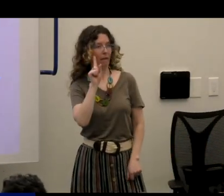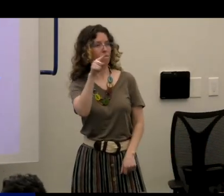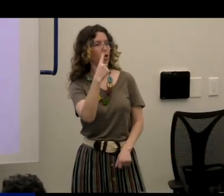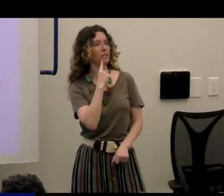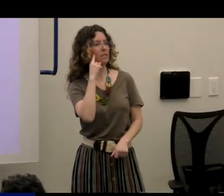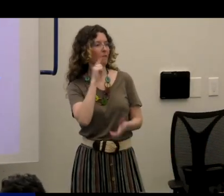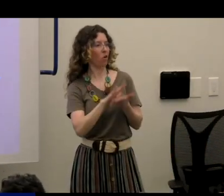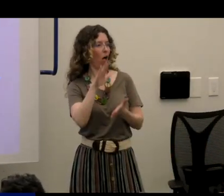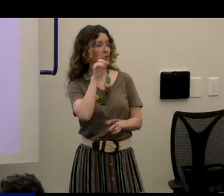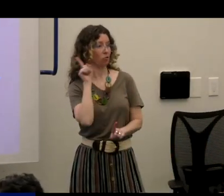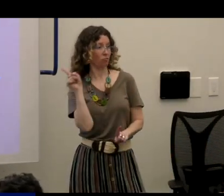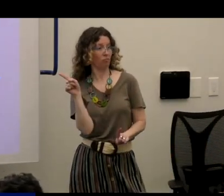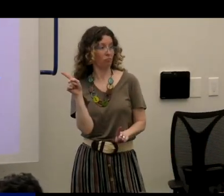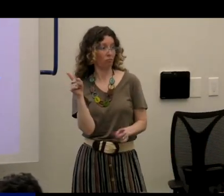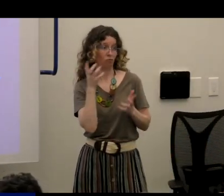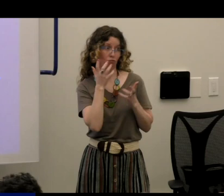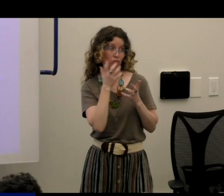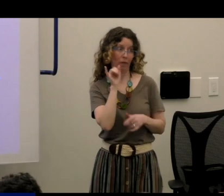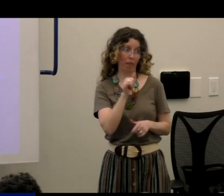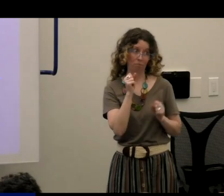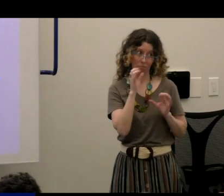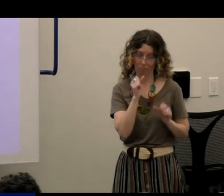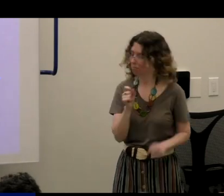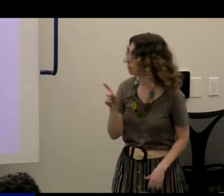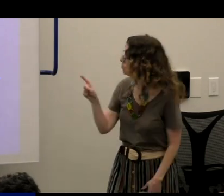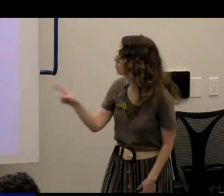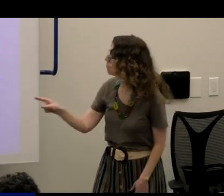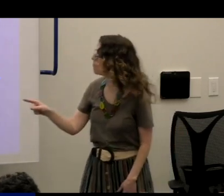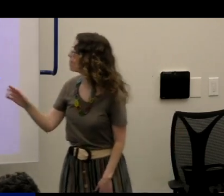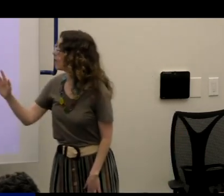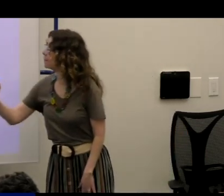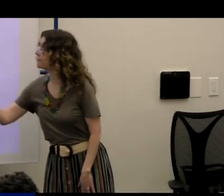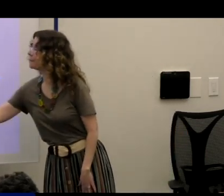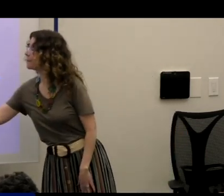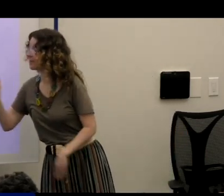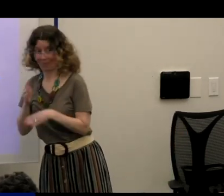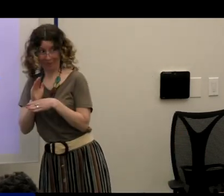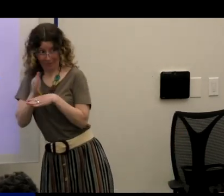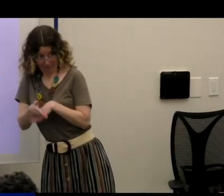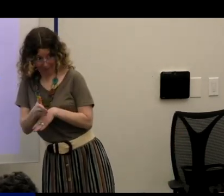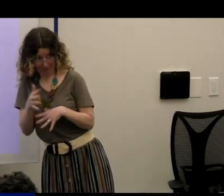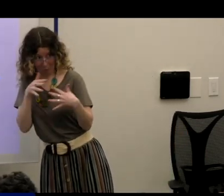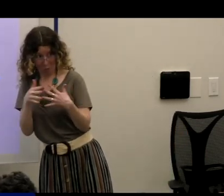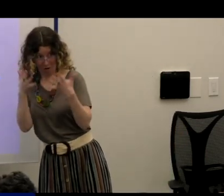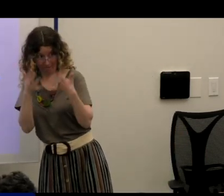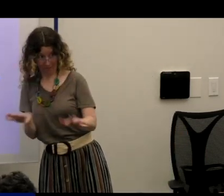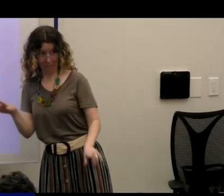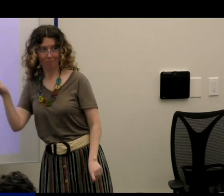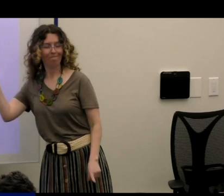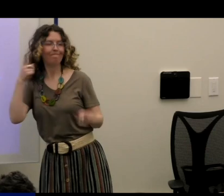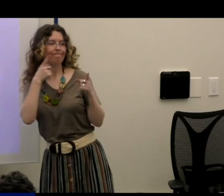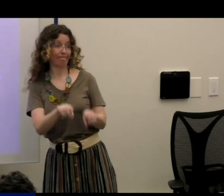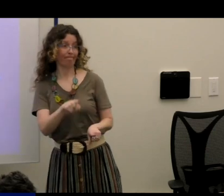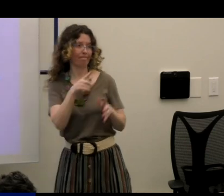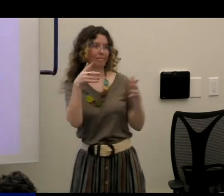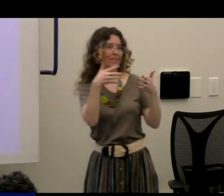established Gallaudet College. That's impressive. And then shortly after the war,